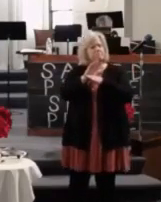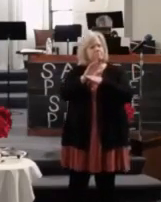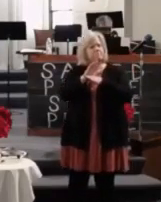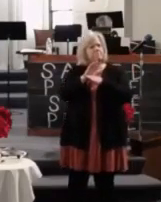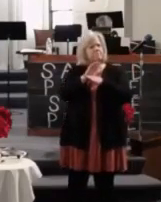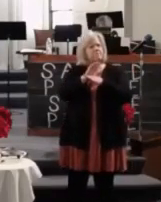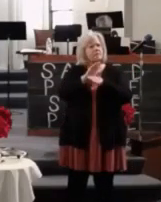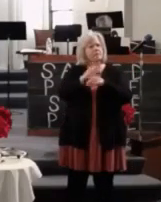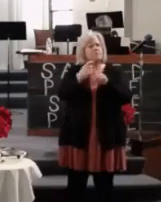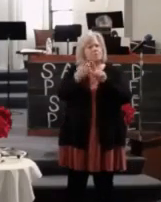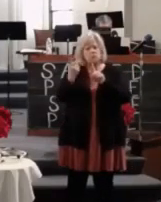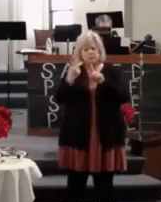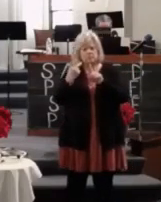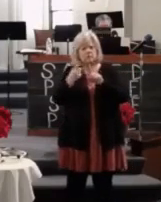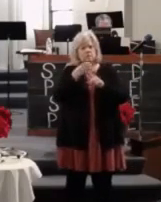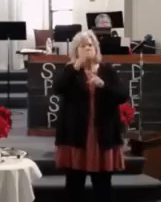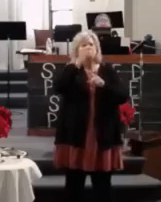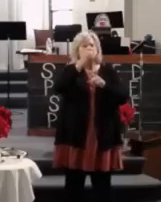in remembrance of me."